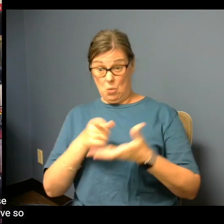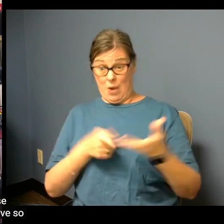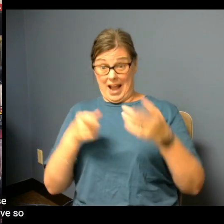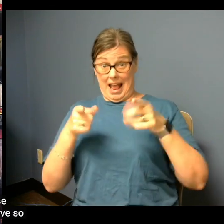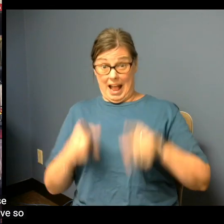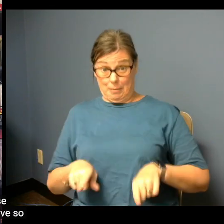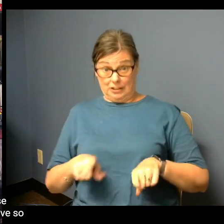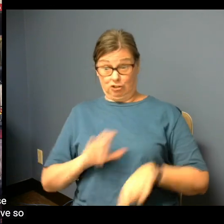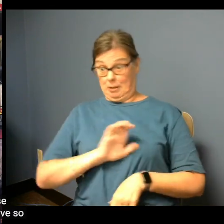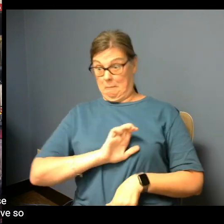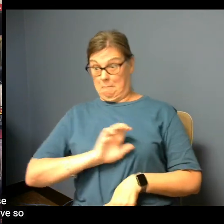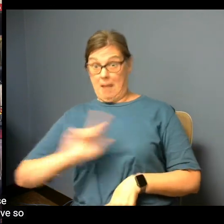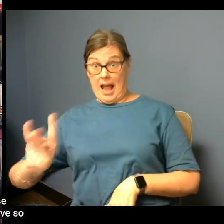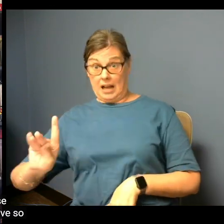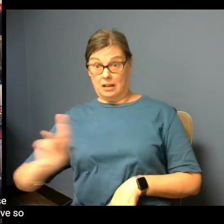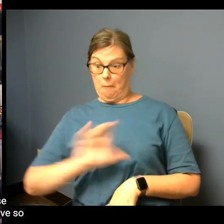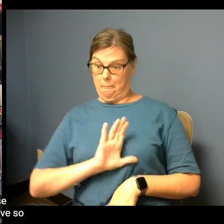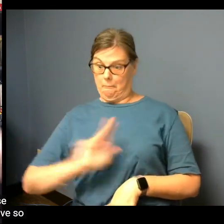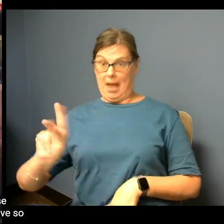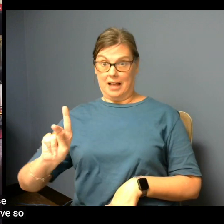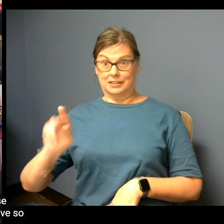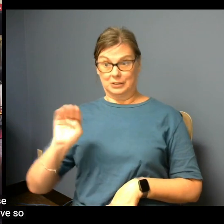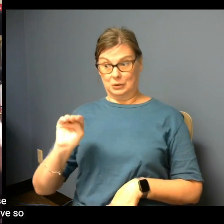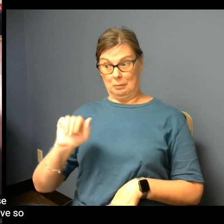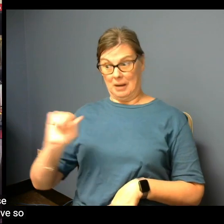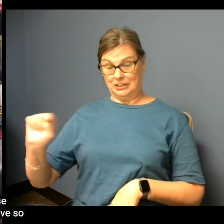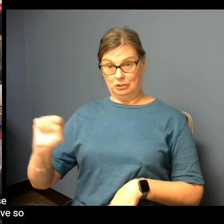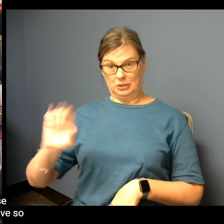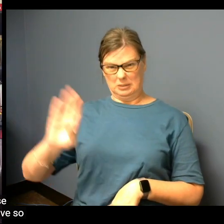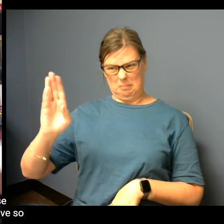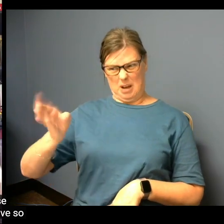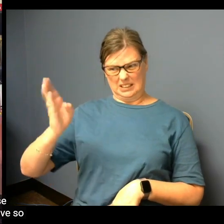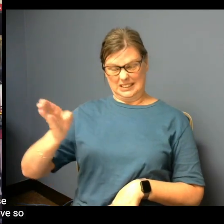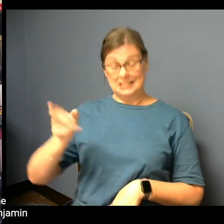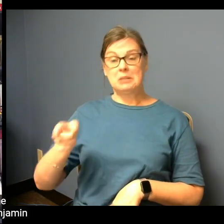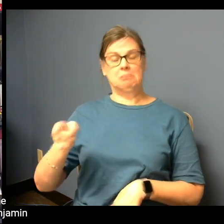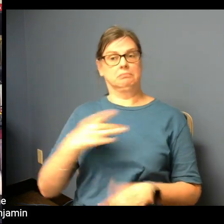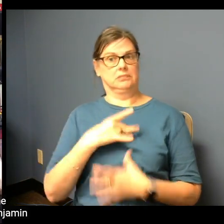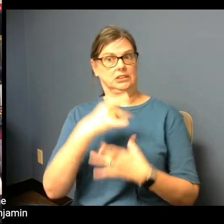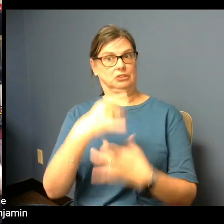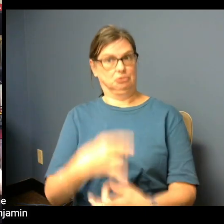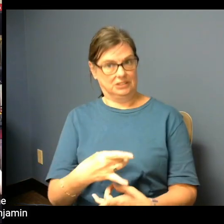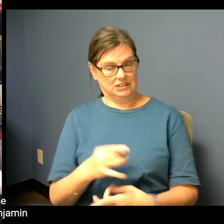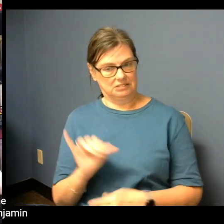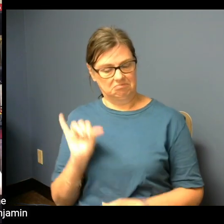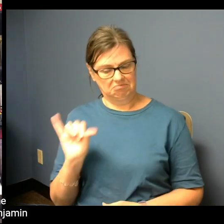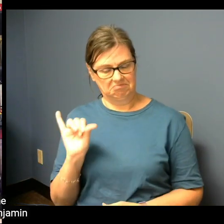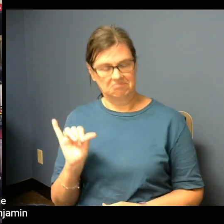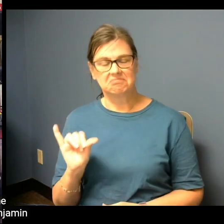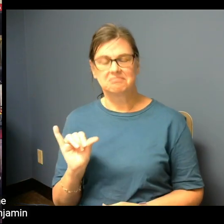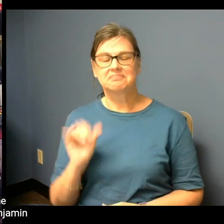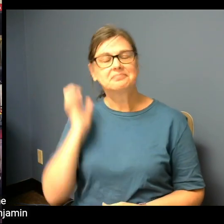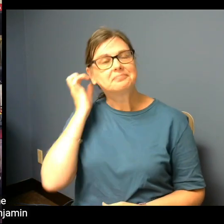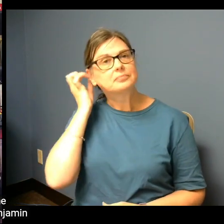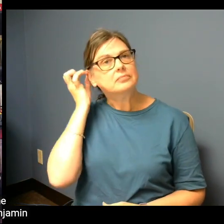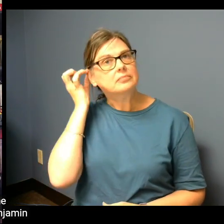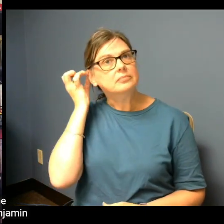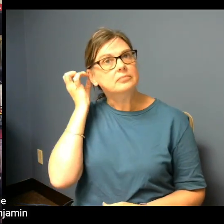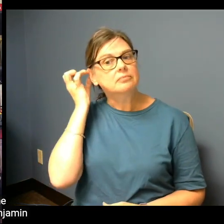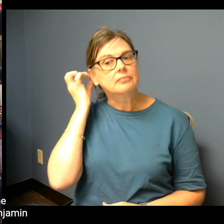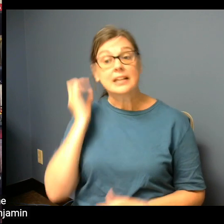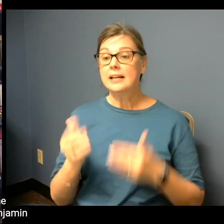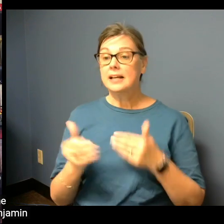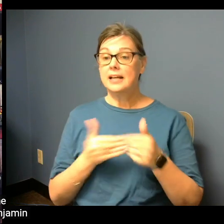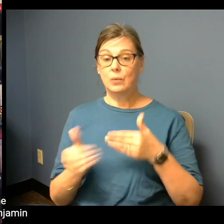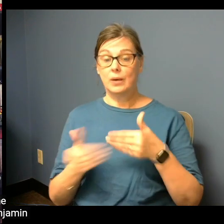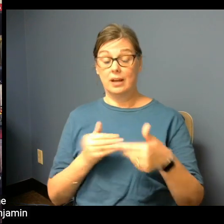Boston. Because again, we've seen Boston from a different perspective, so that overlap is kind of nice. And